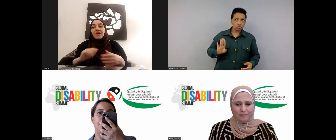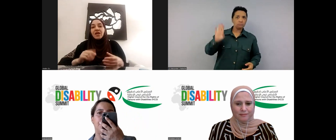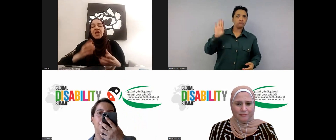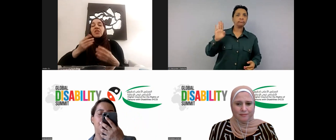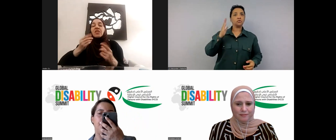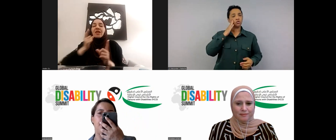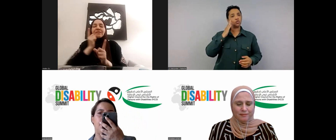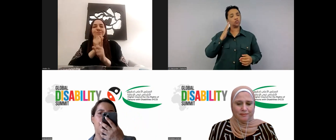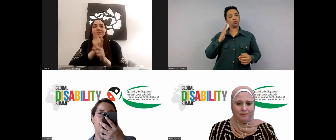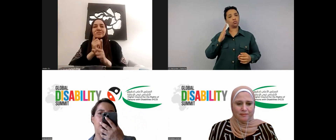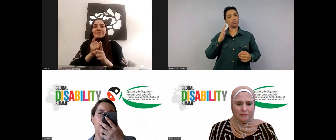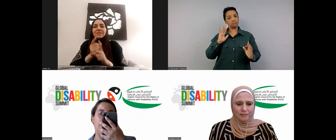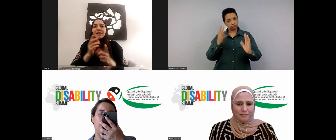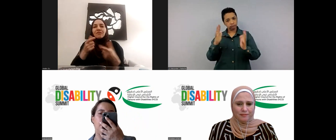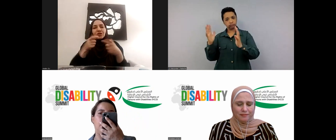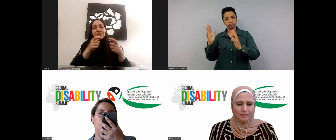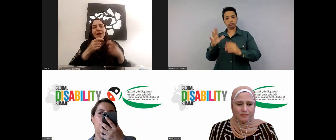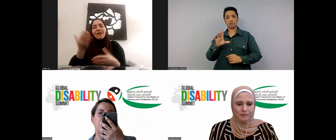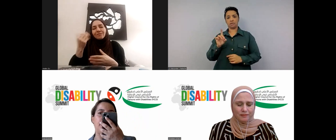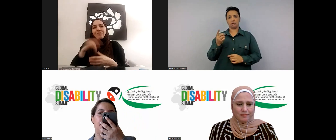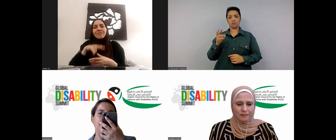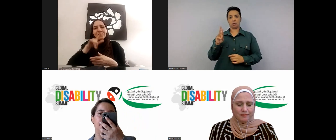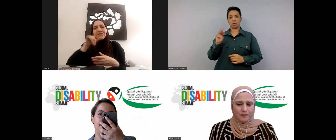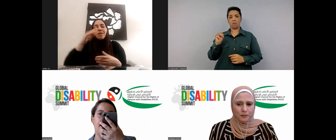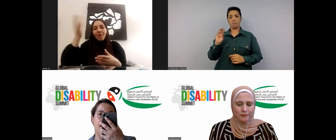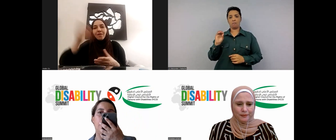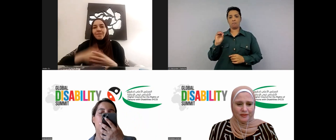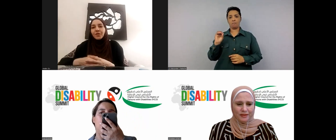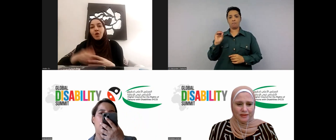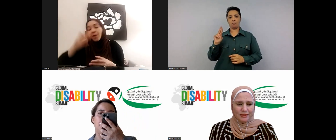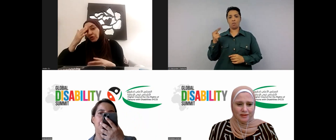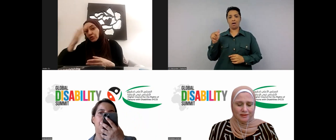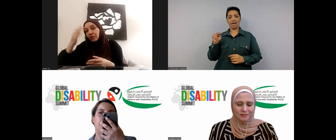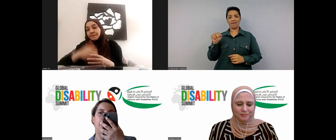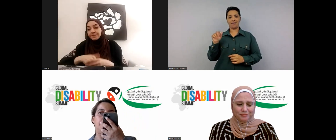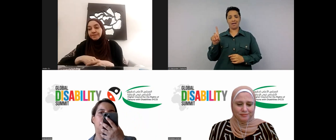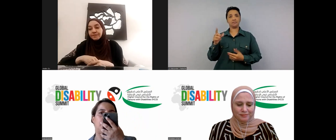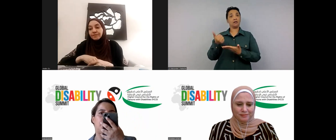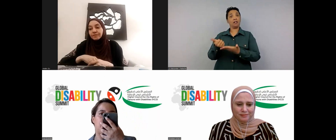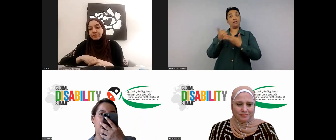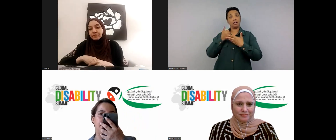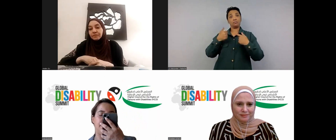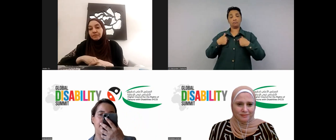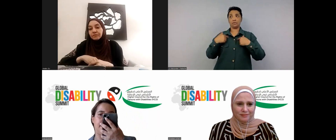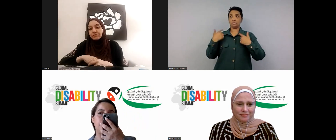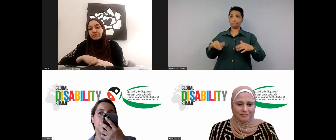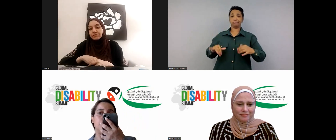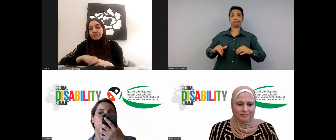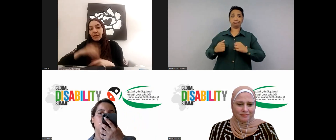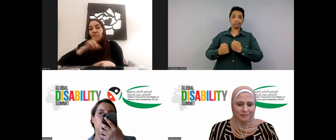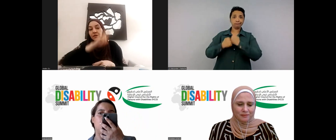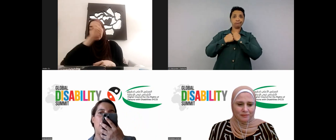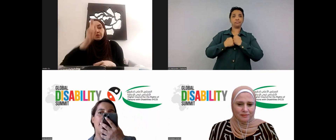exerted by Dr. Mohanad, who had assisted us in different situations. I would like also to draw